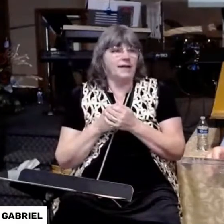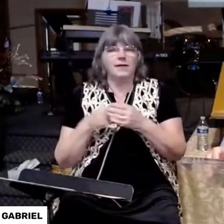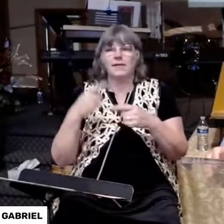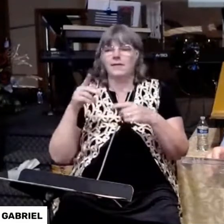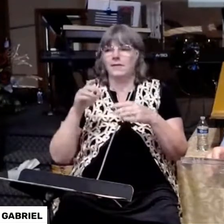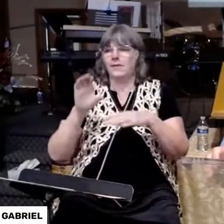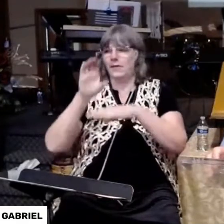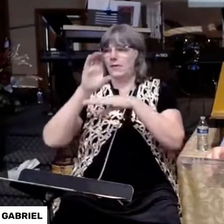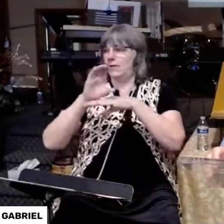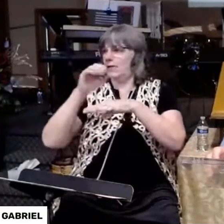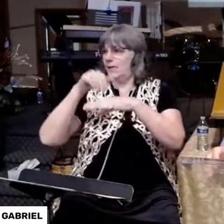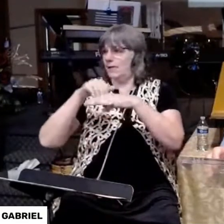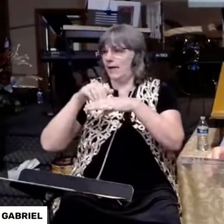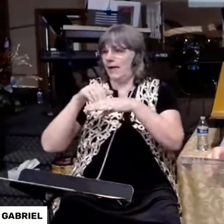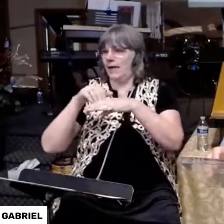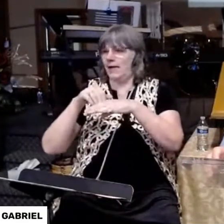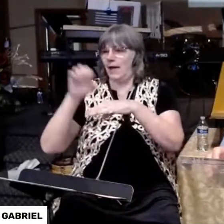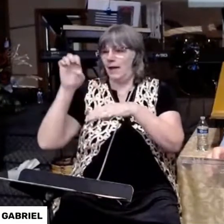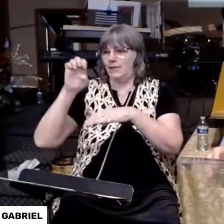us today?